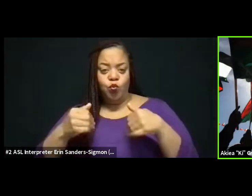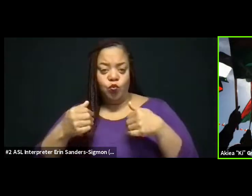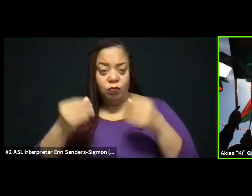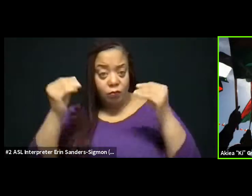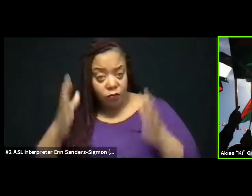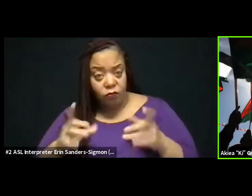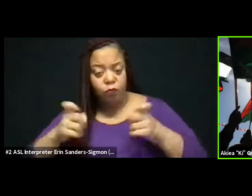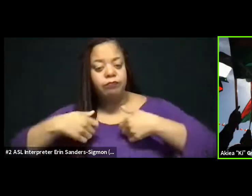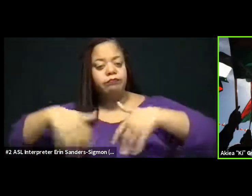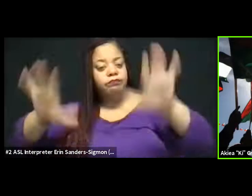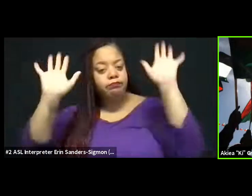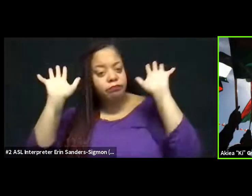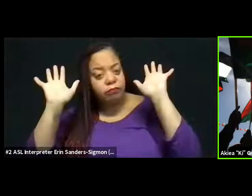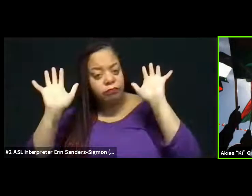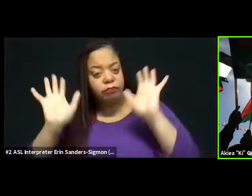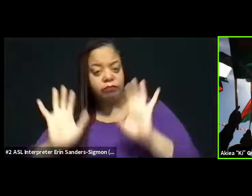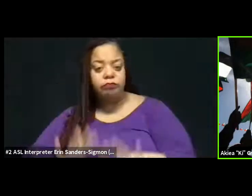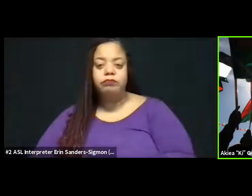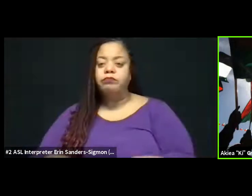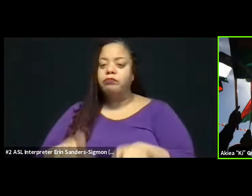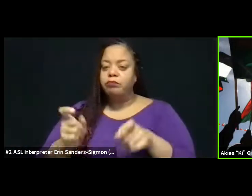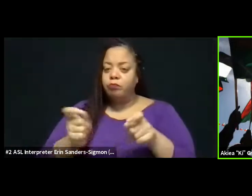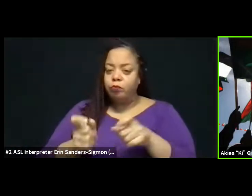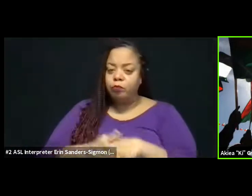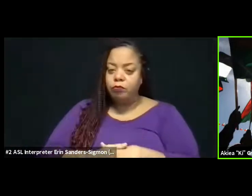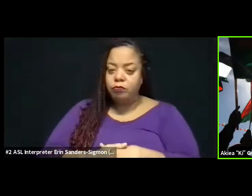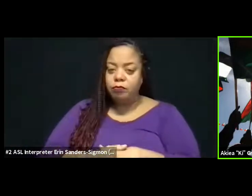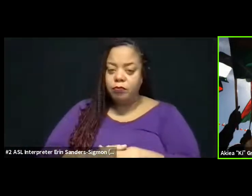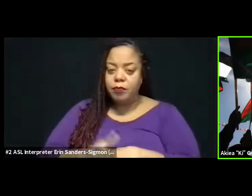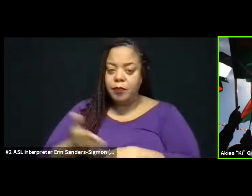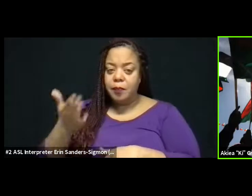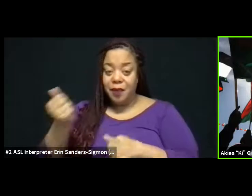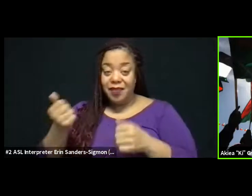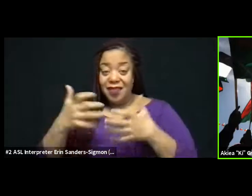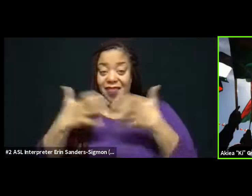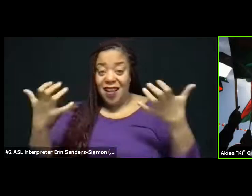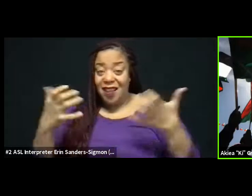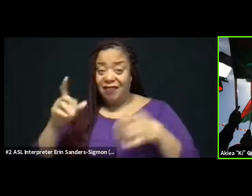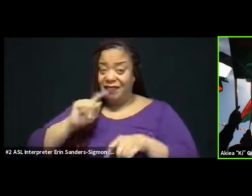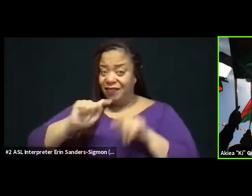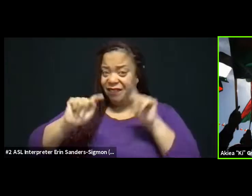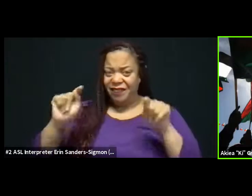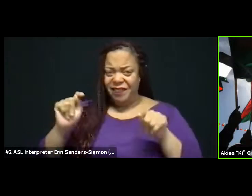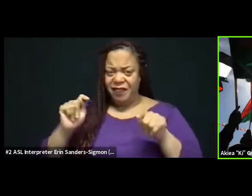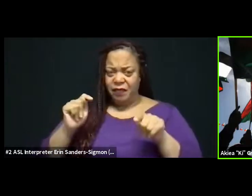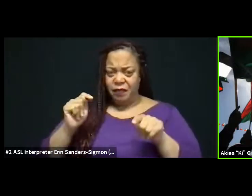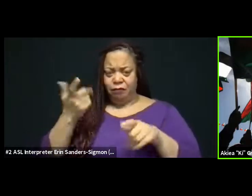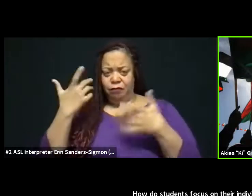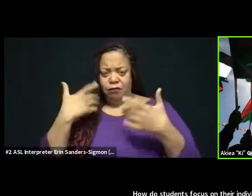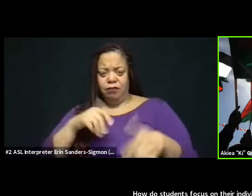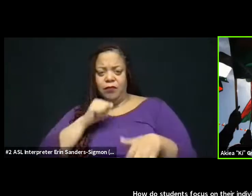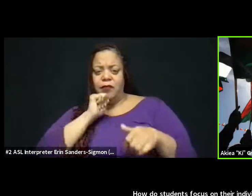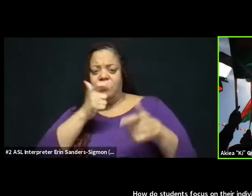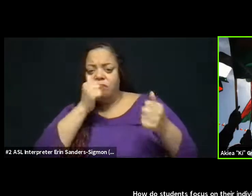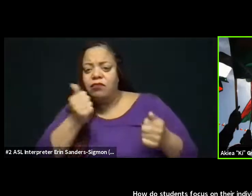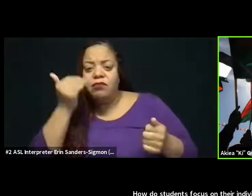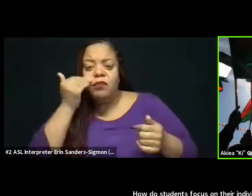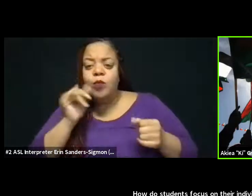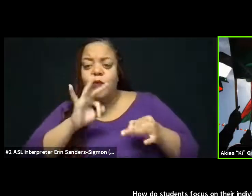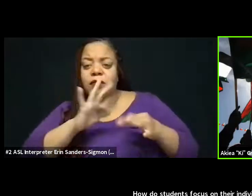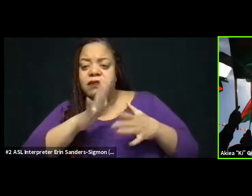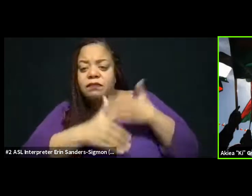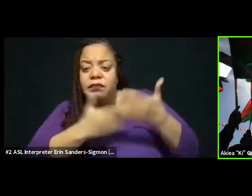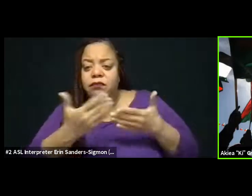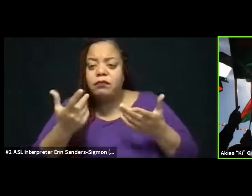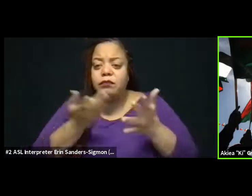don't want to hear that the day was trash, right? And we need our youngest kids, especially, because